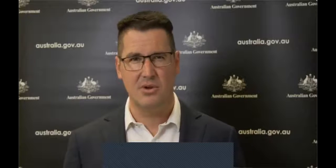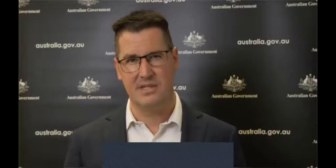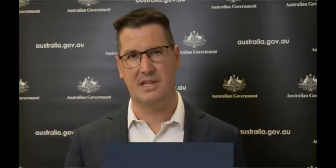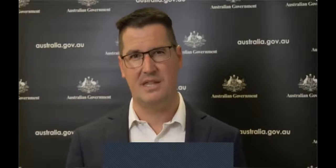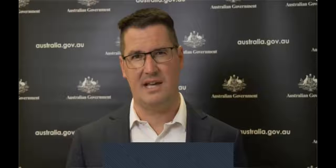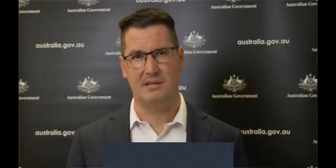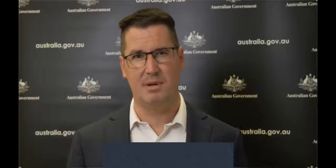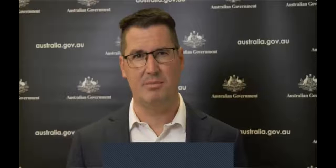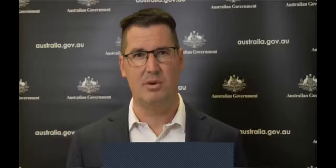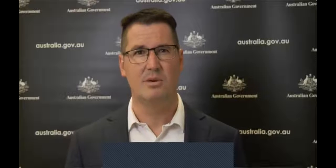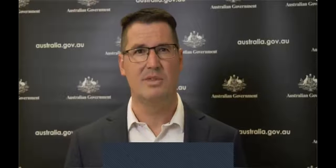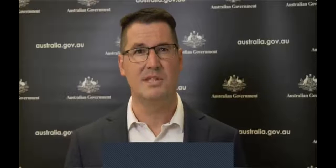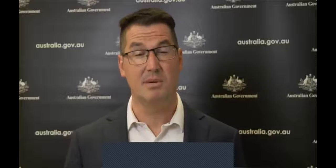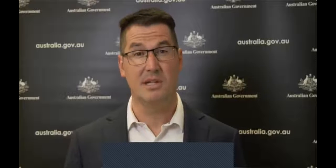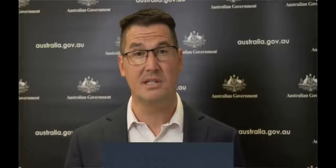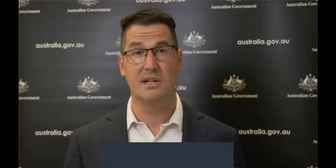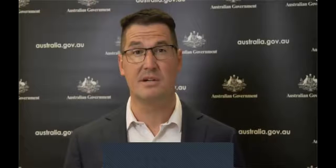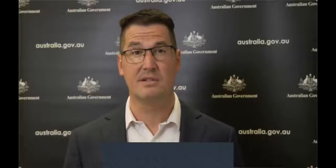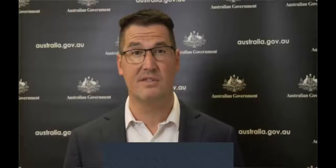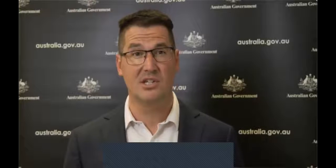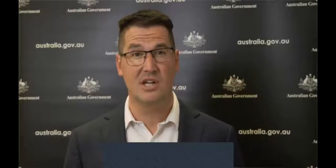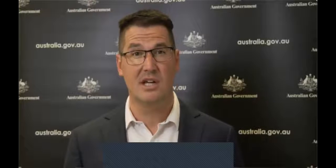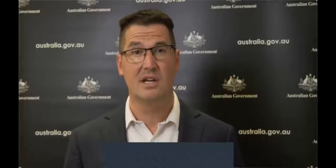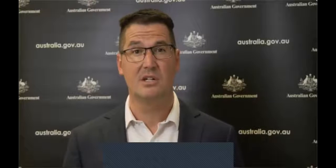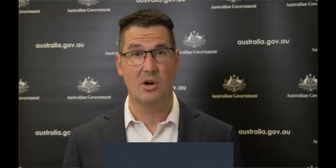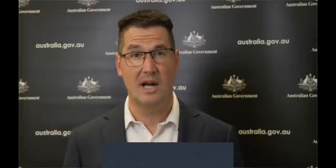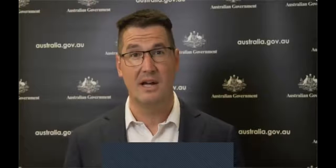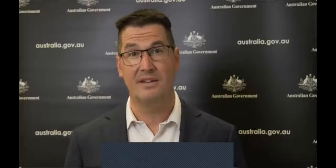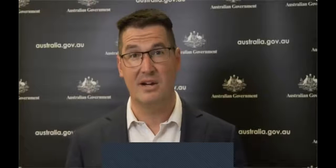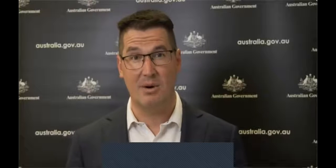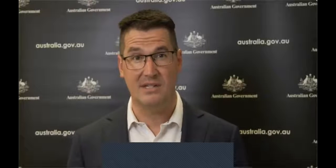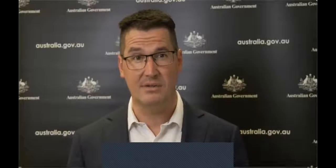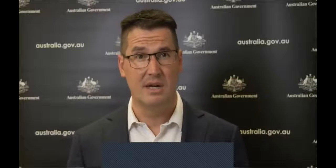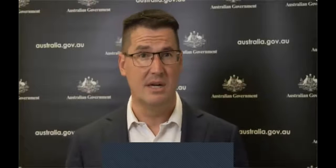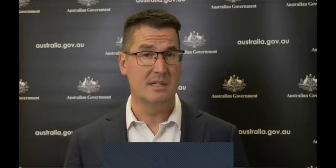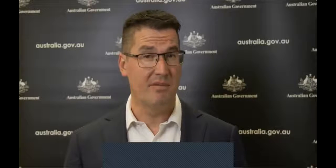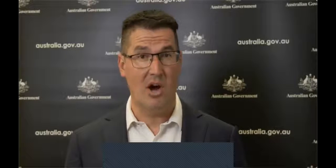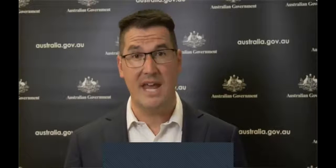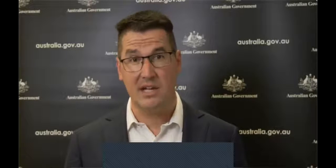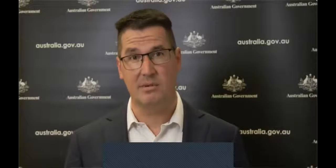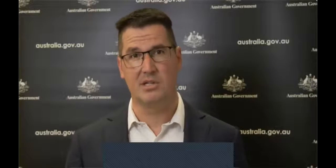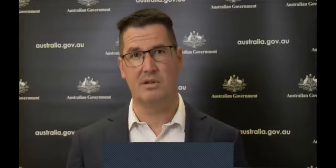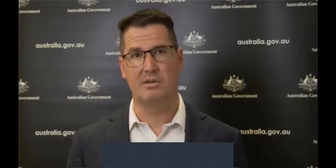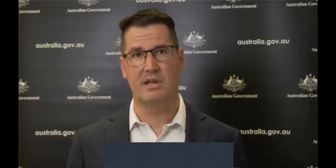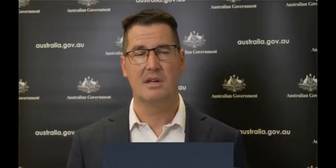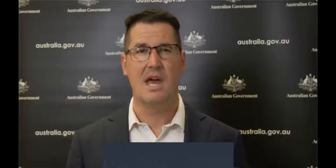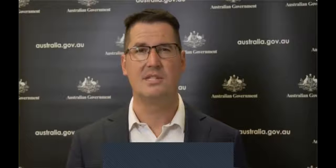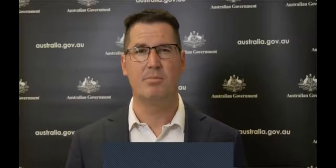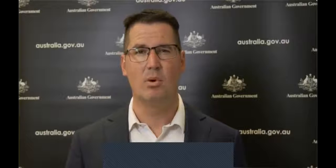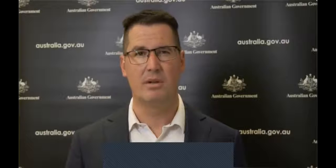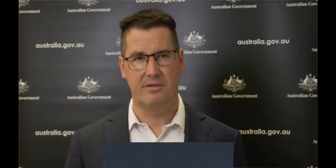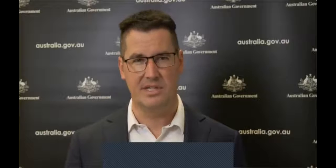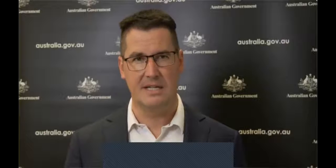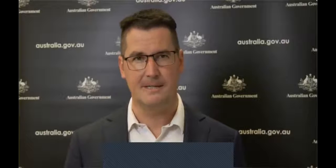least 13,000 people with disabilities across Fiji, Tonga, and Vanuatu to provide economic security